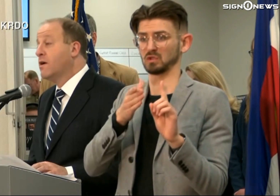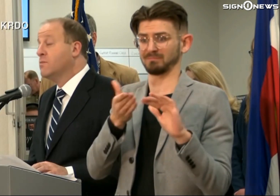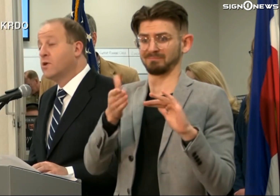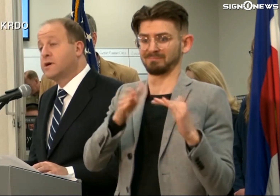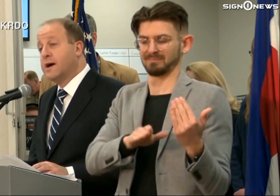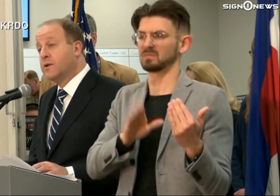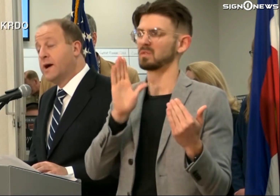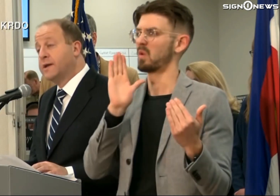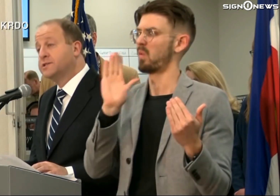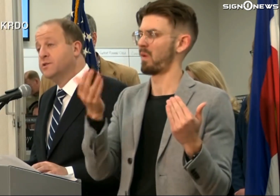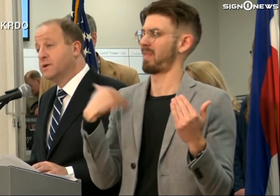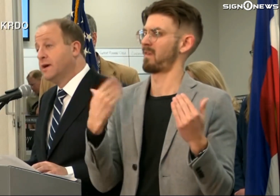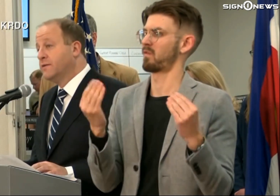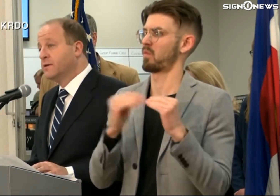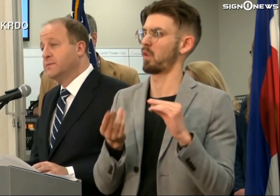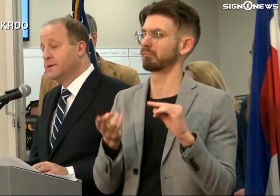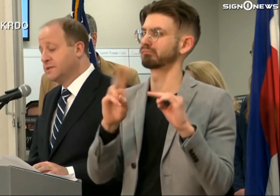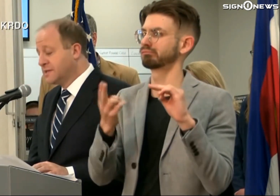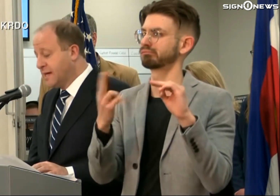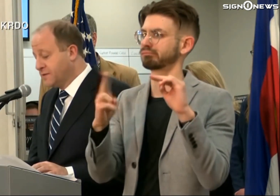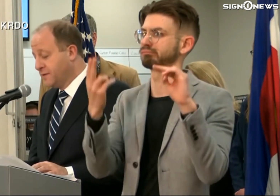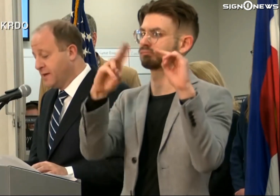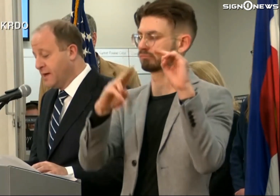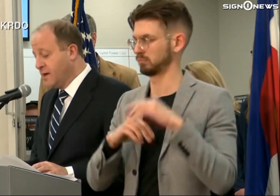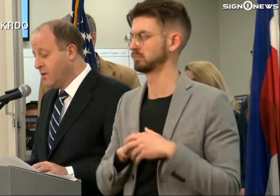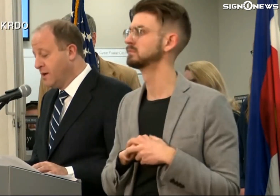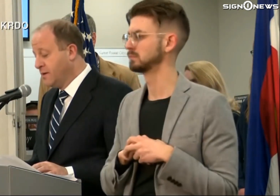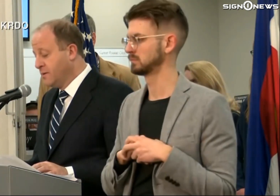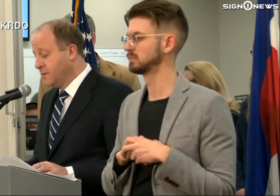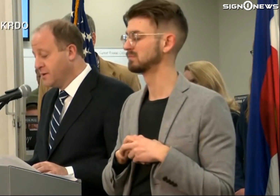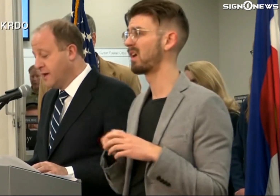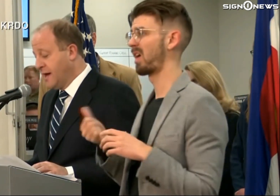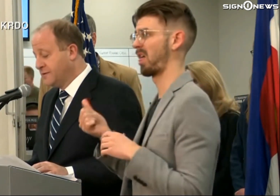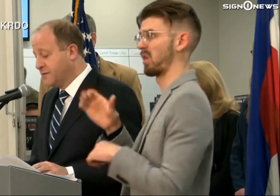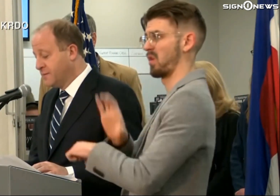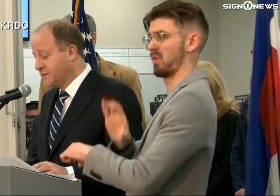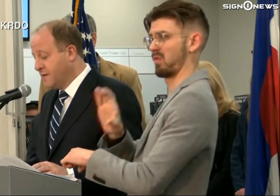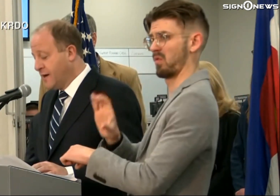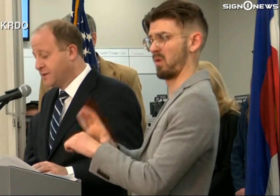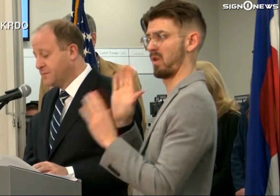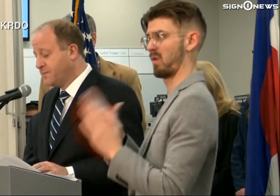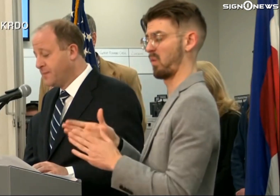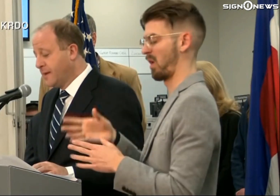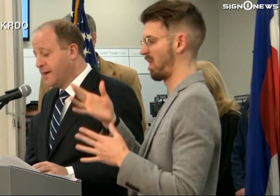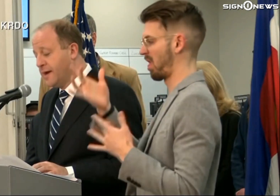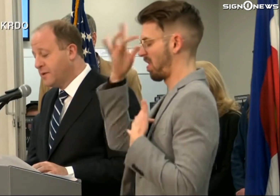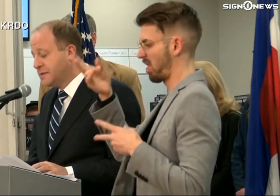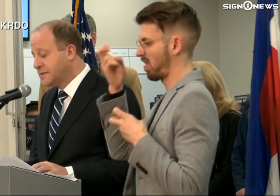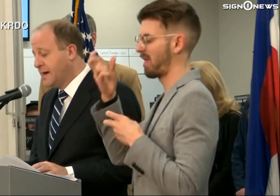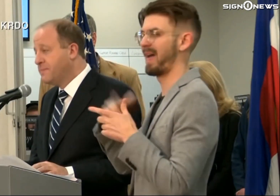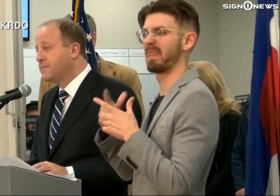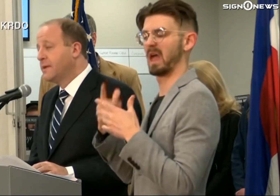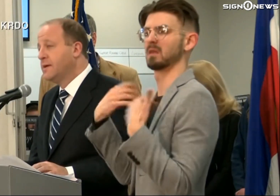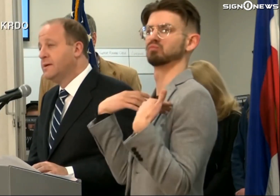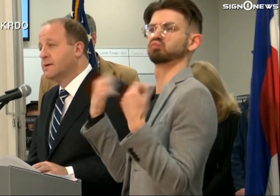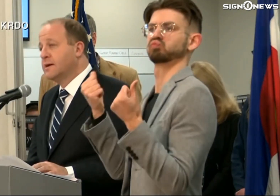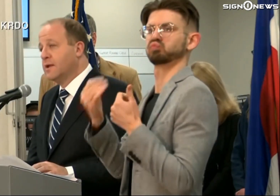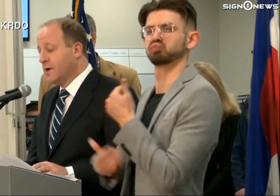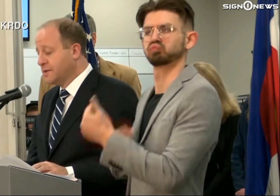will be far more Coloradans who recover successfully and go on with their lives from this virus. And I know at this